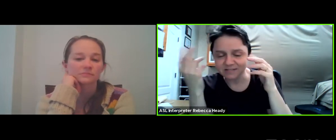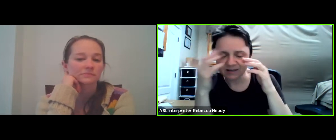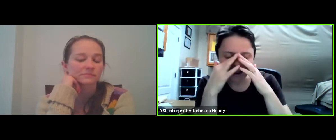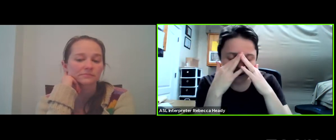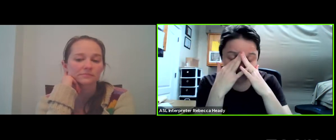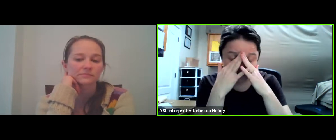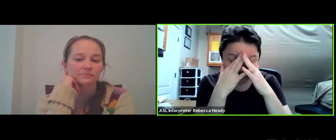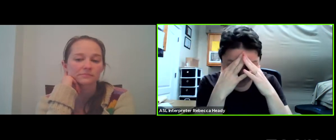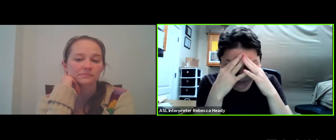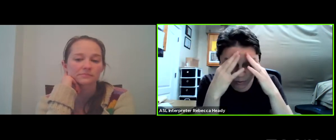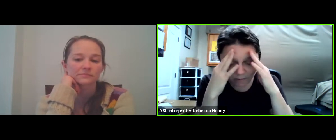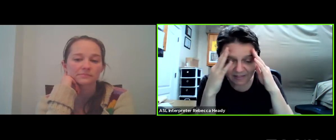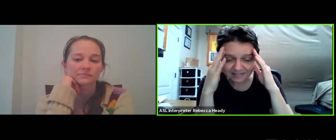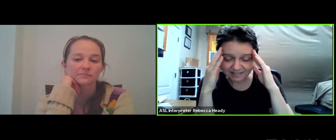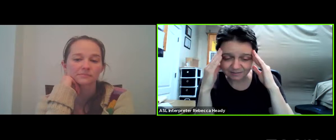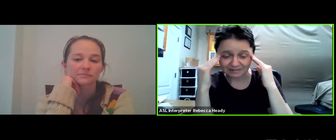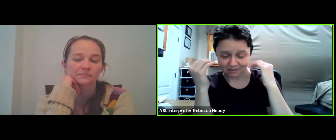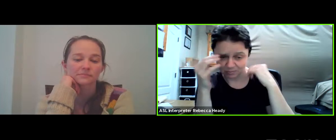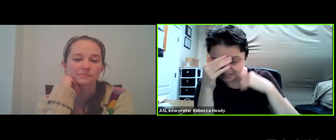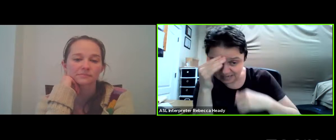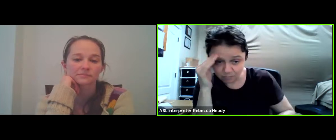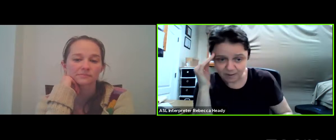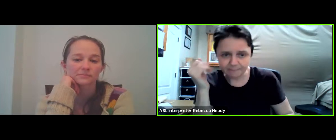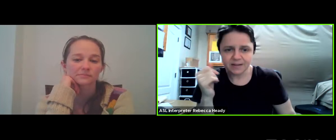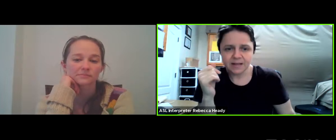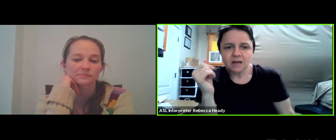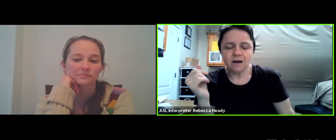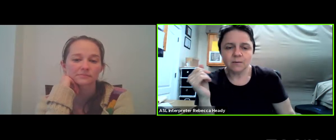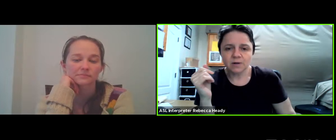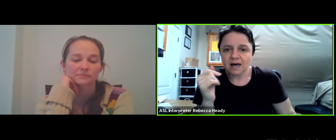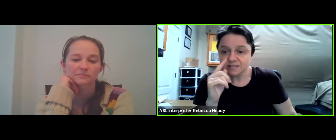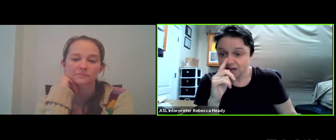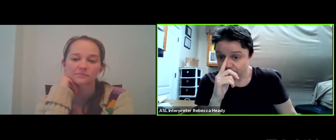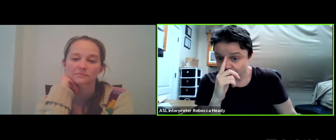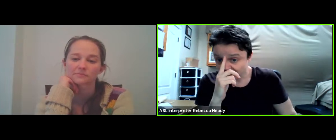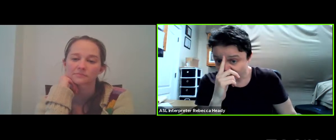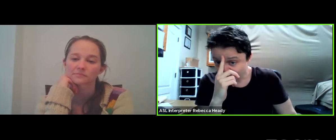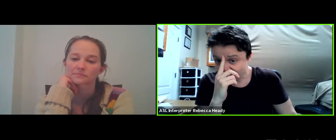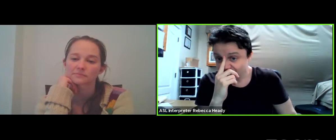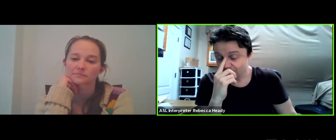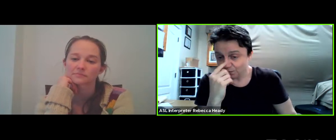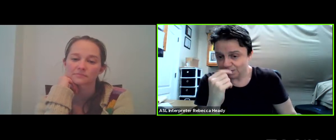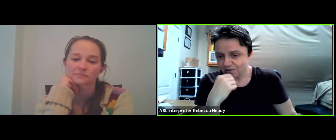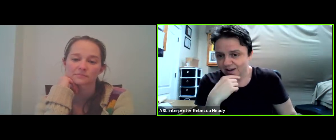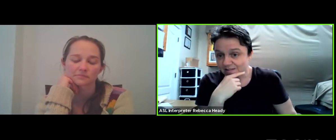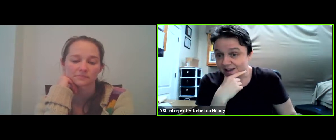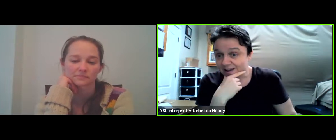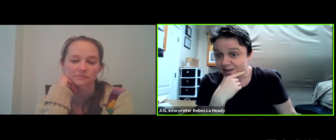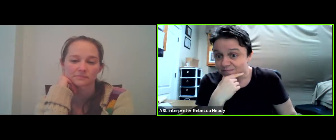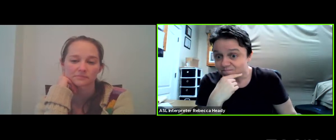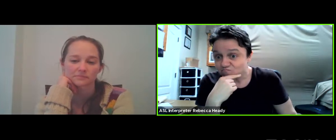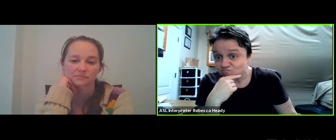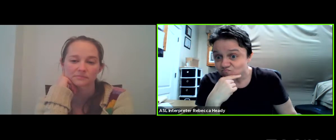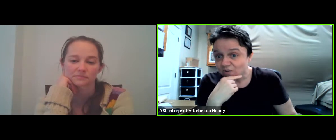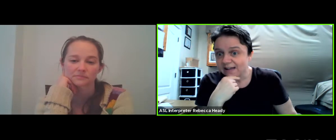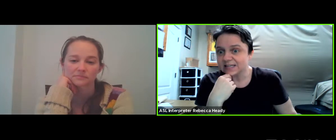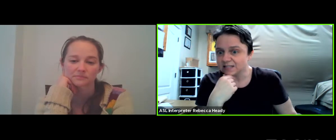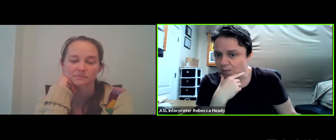mean, obviously my eyebrows went down, so maybe that's a little misleading. But a lot of times when you're kind of